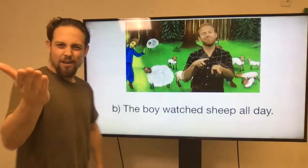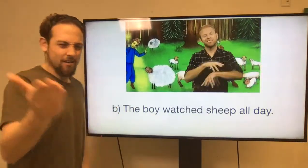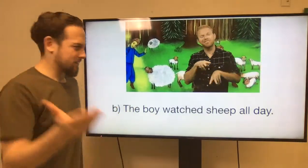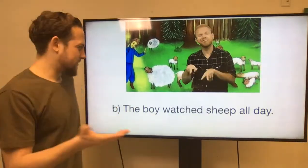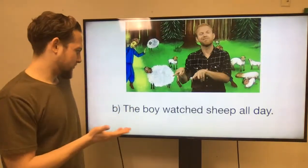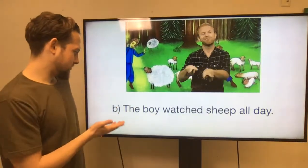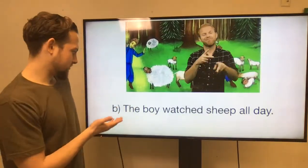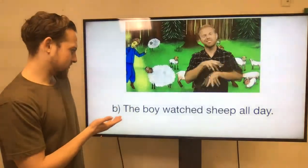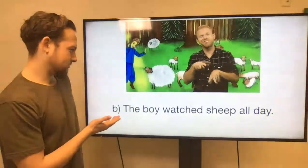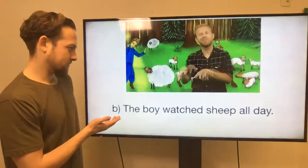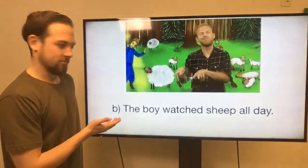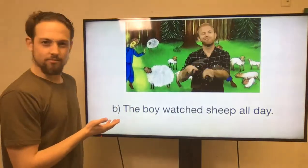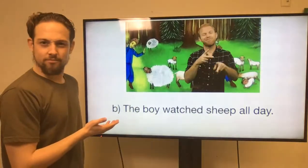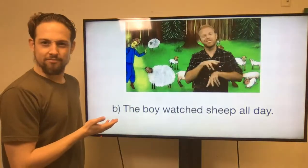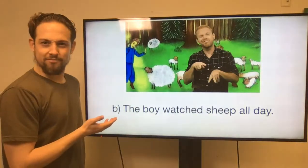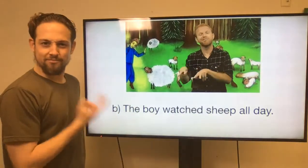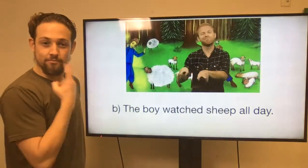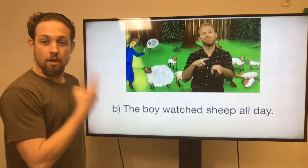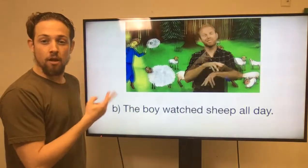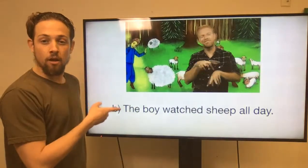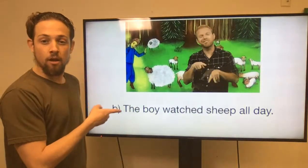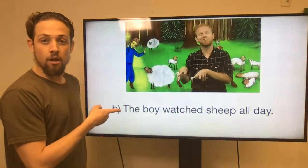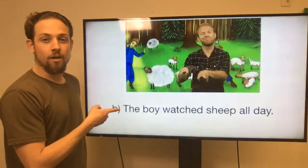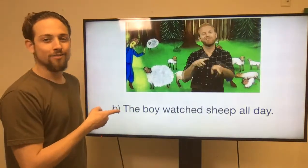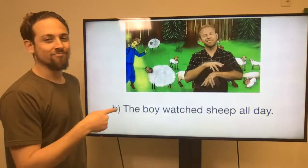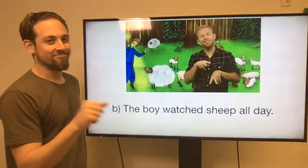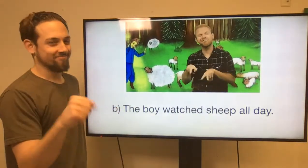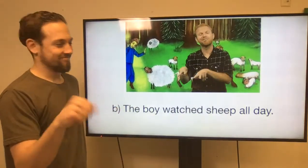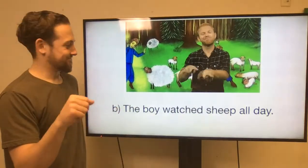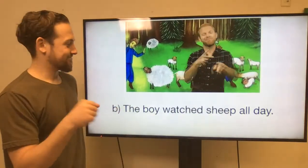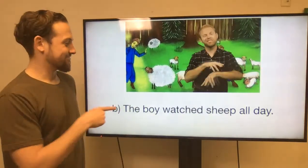Help me out. What clued you in?